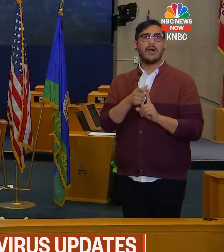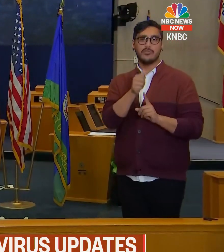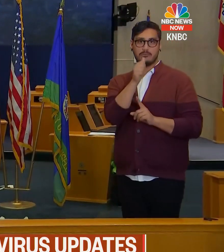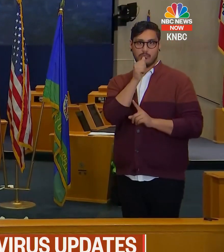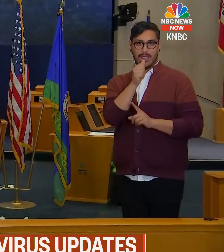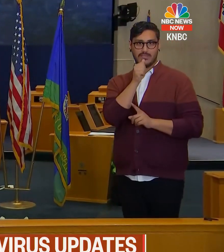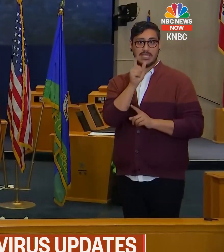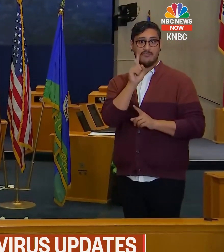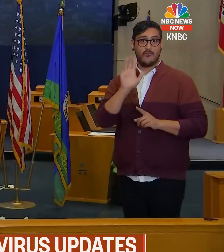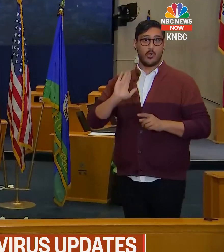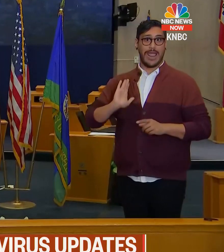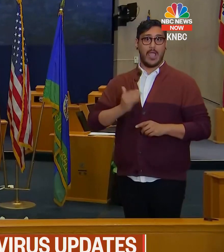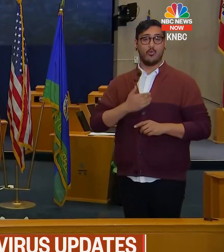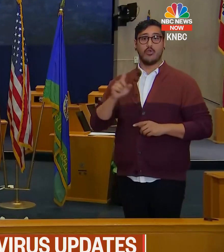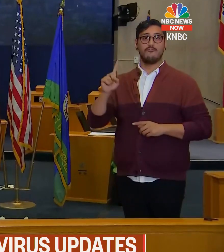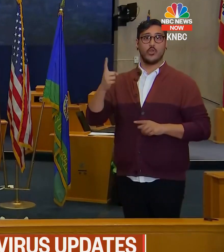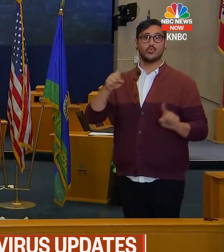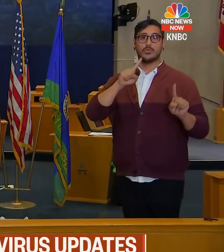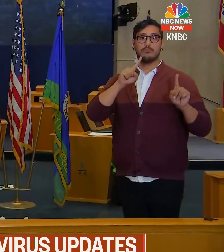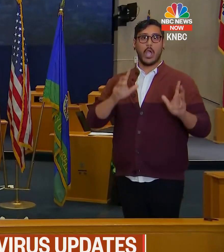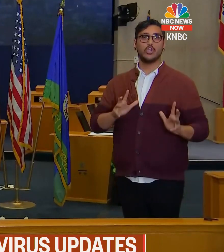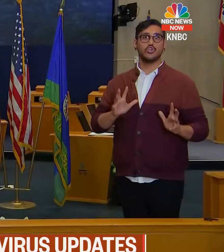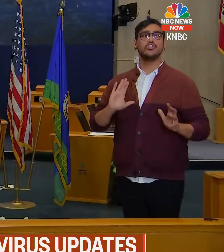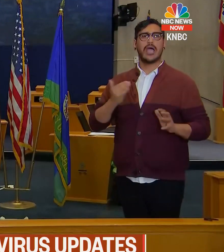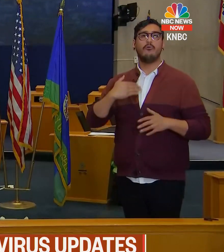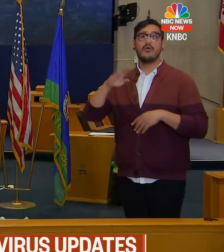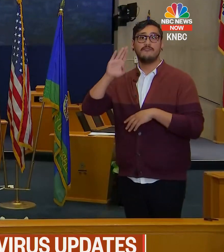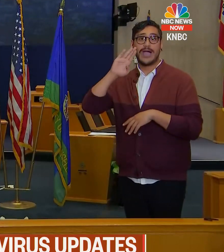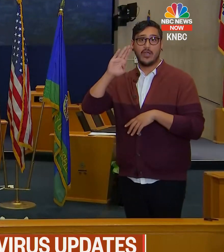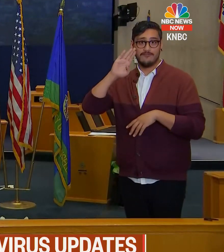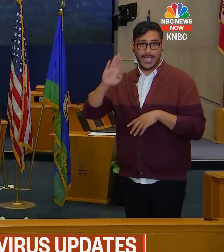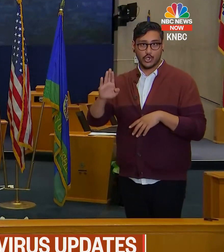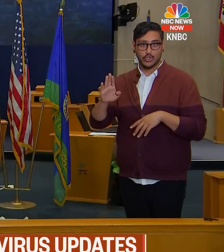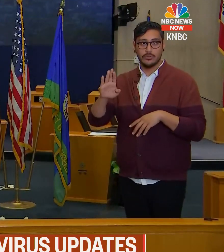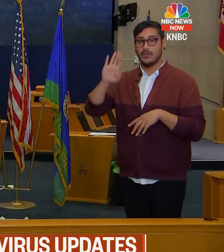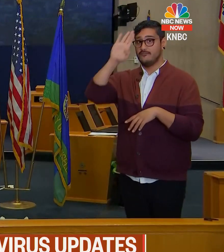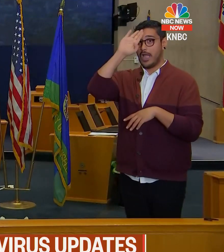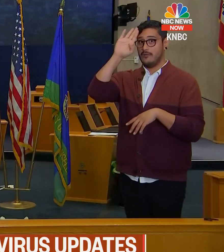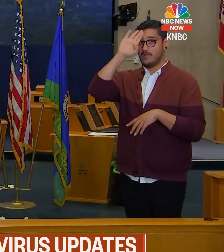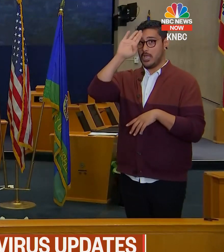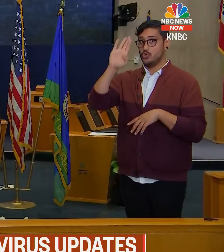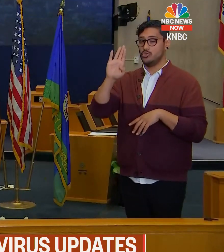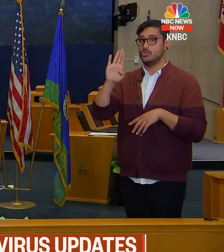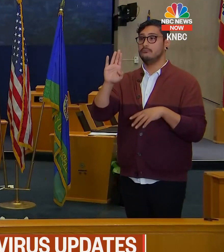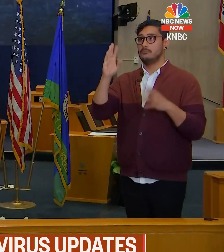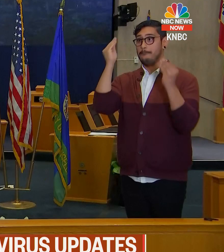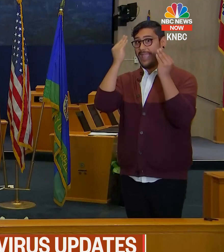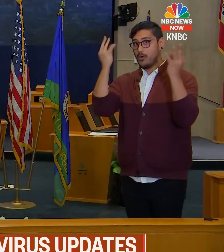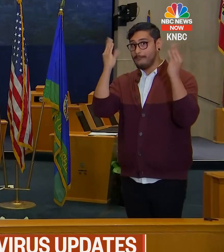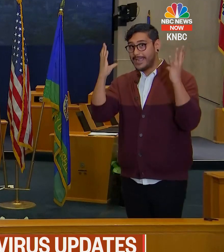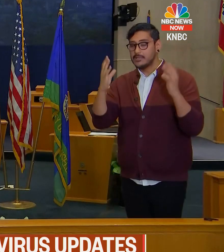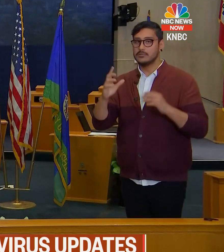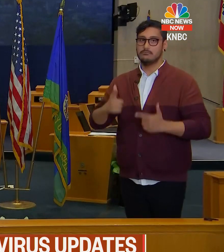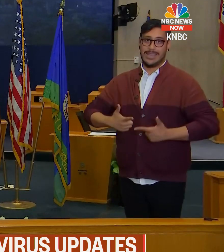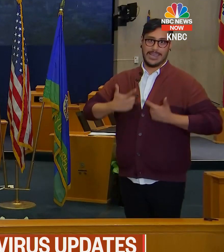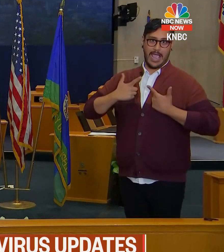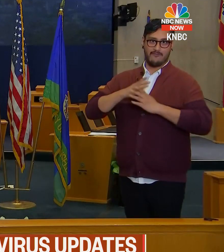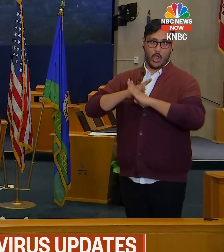of our first responders, our firefighters, firefighter paramedics and lifeguards,